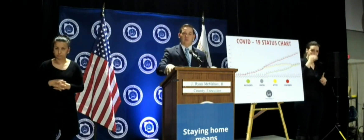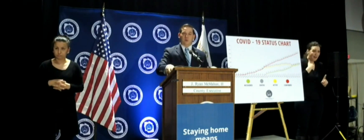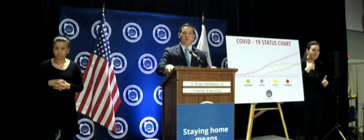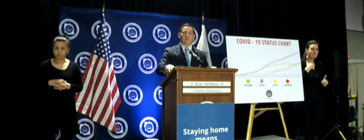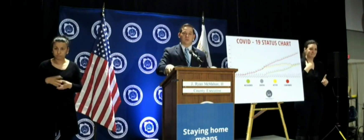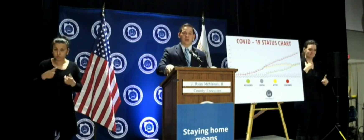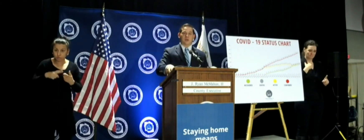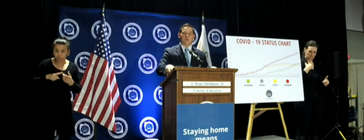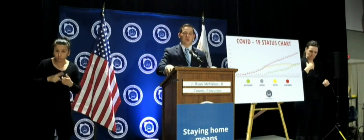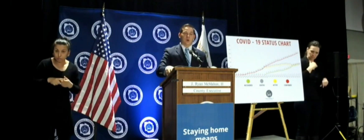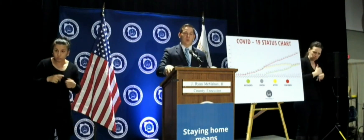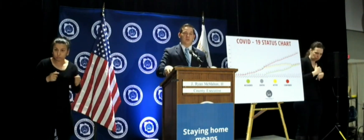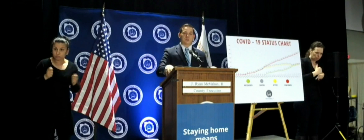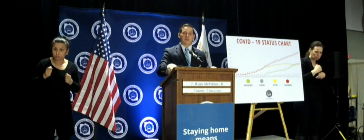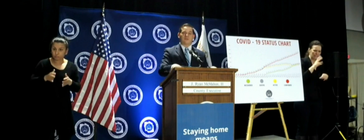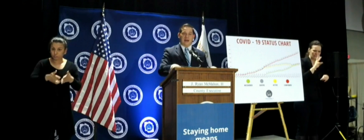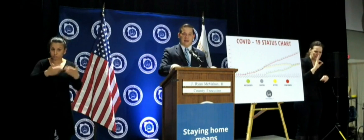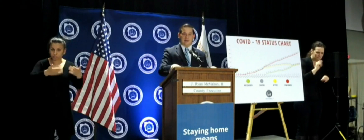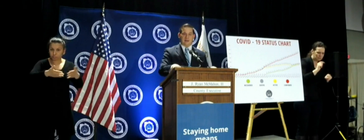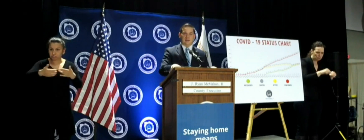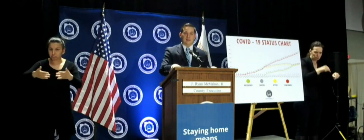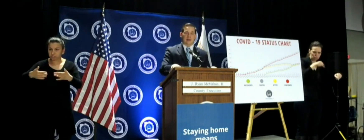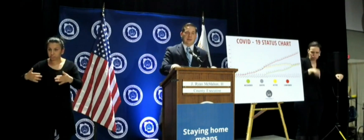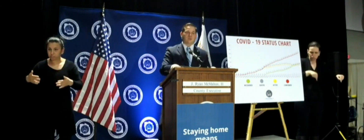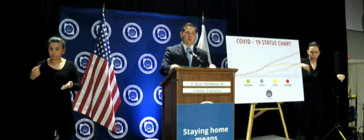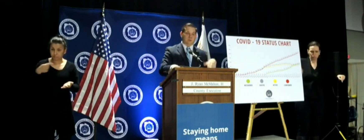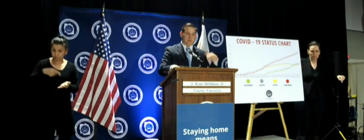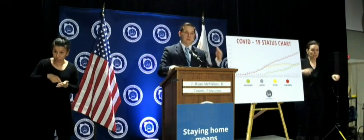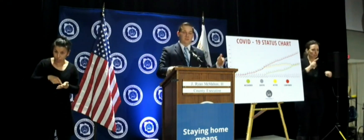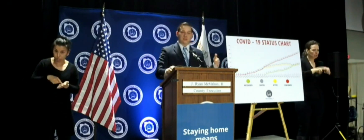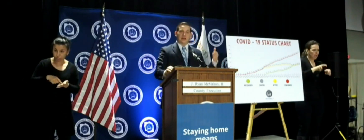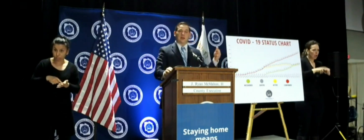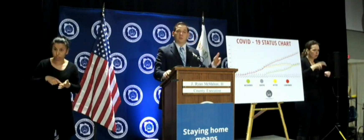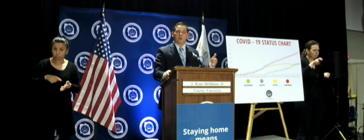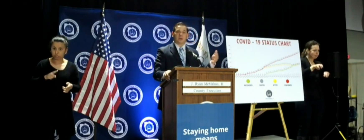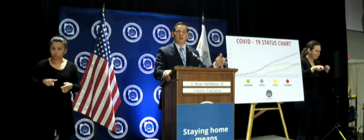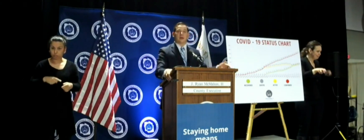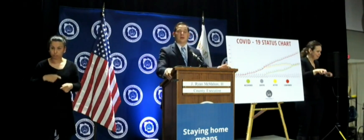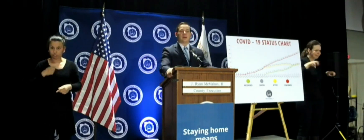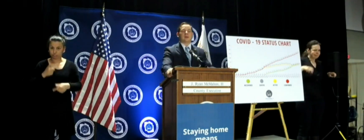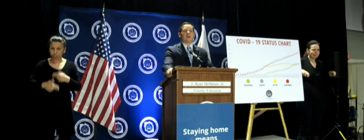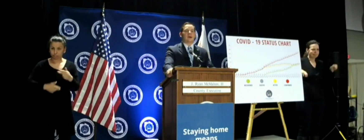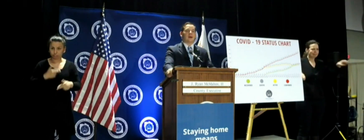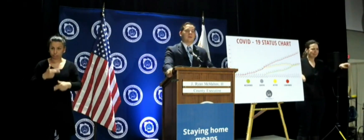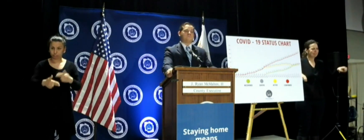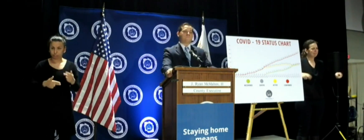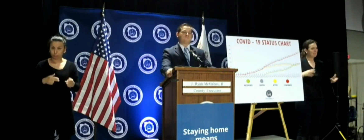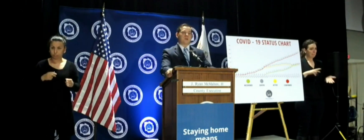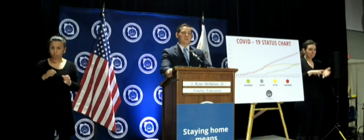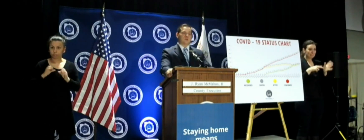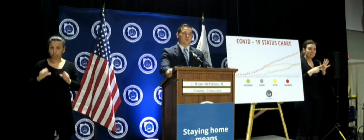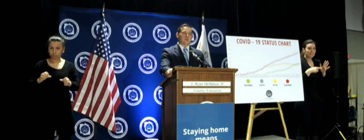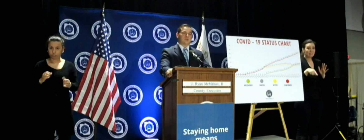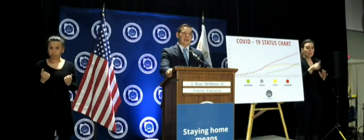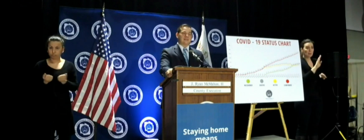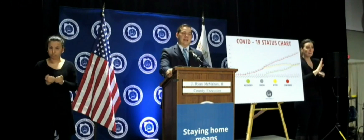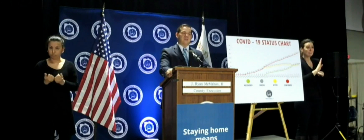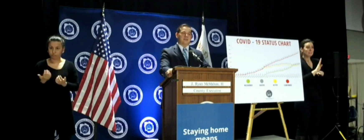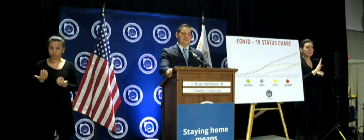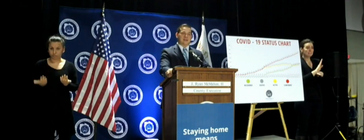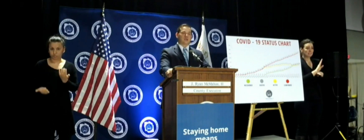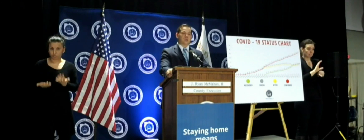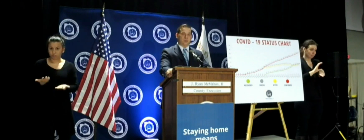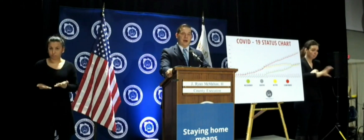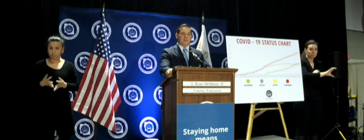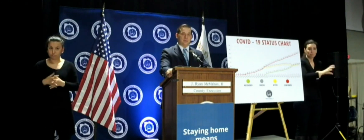have to enforce them themselves or risk being fined. And that's what this is going to end up looking like. And so that's kind